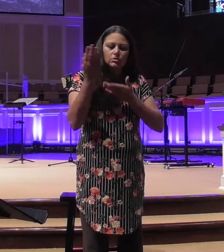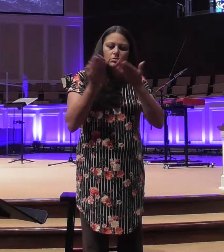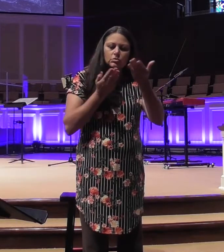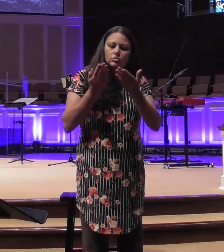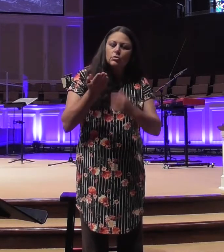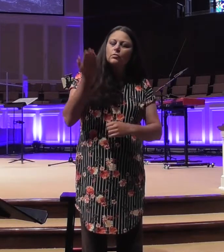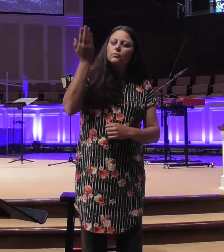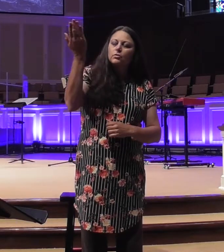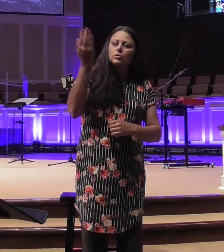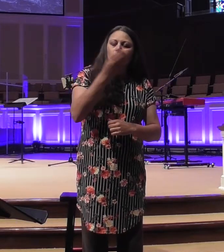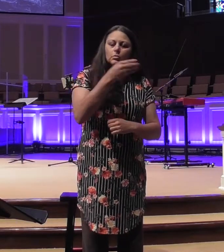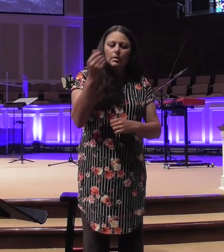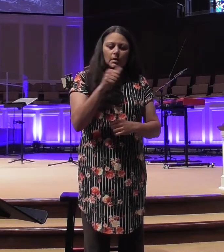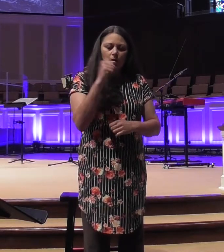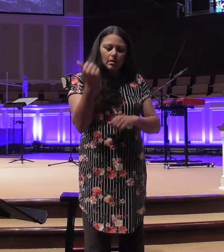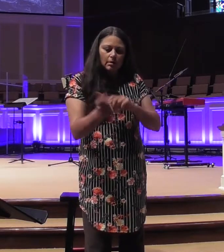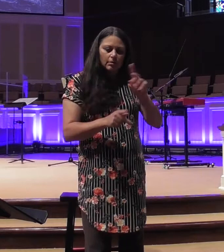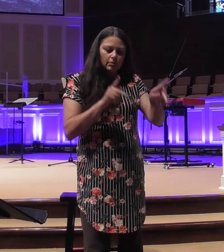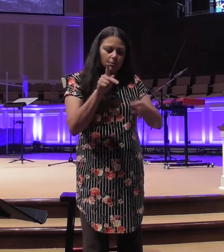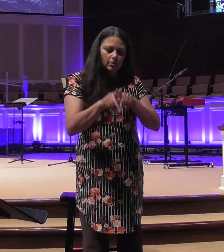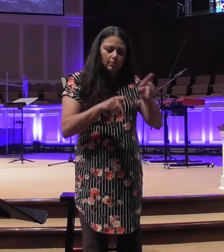and serve sinners